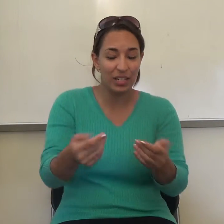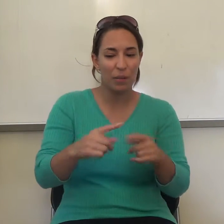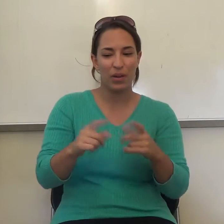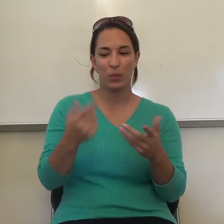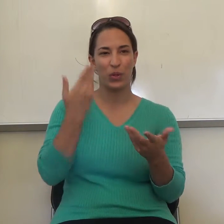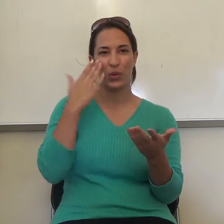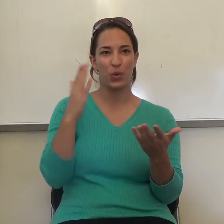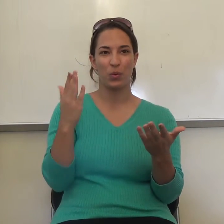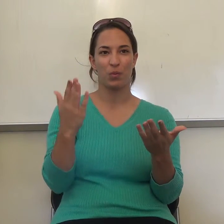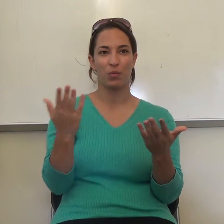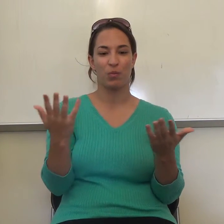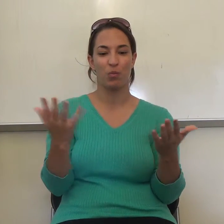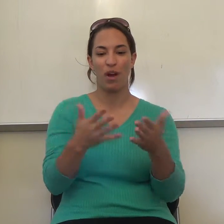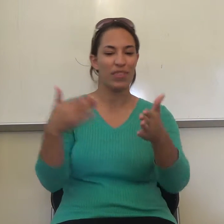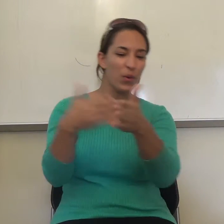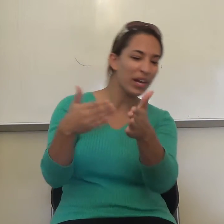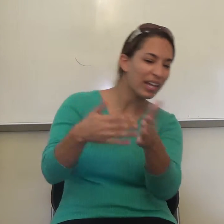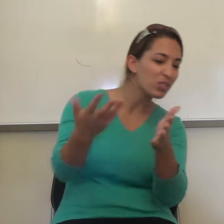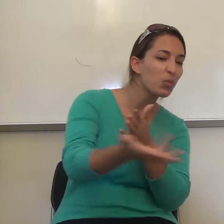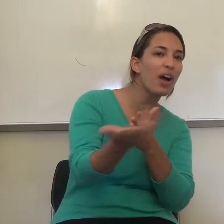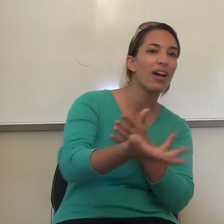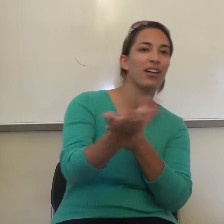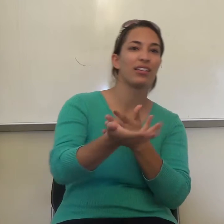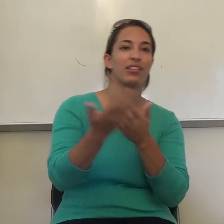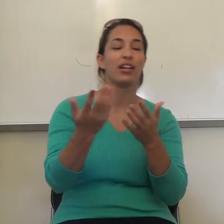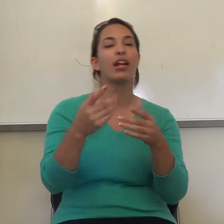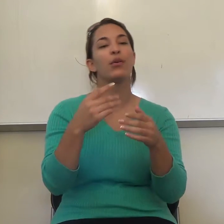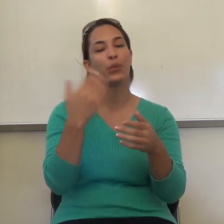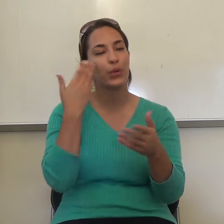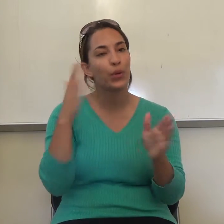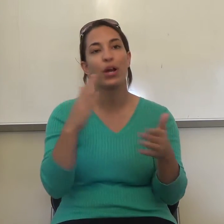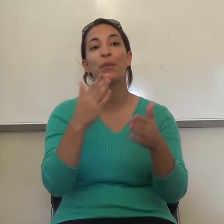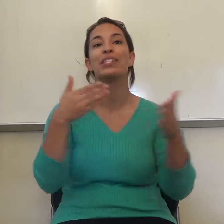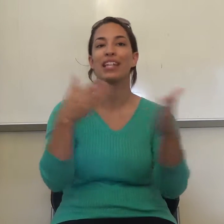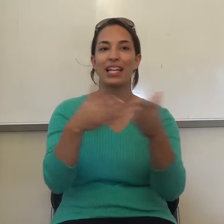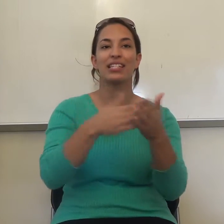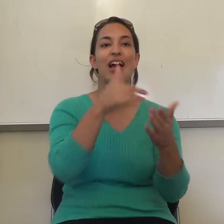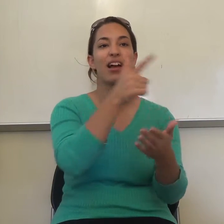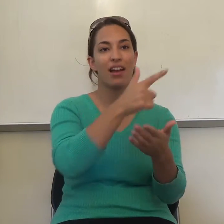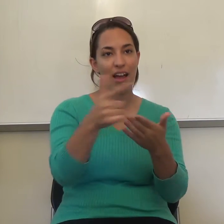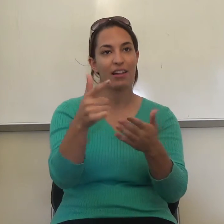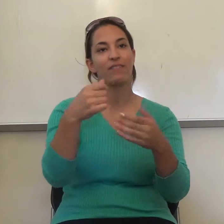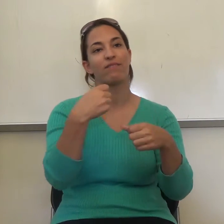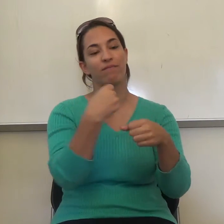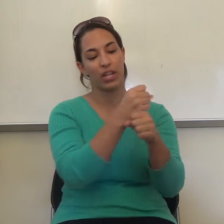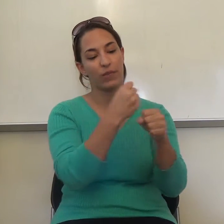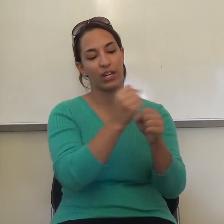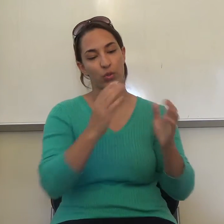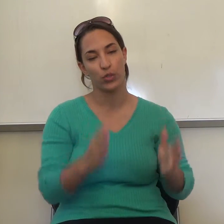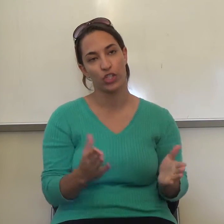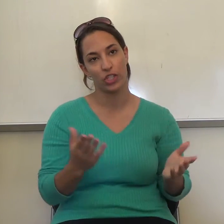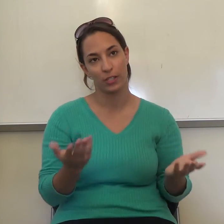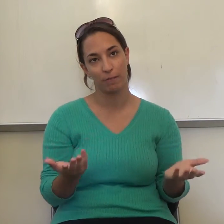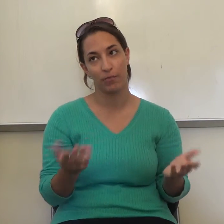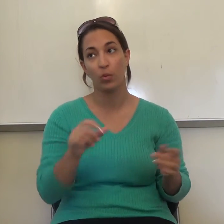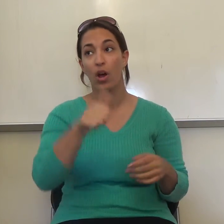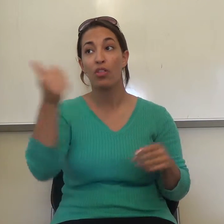lawsuits were against gun manufacturers. What did other people put for the topic sentence for that one? Number 2.